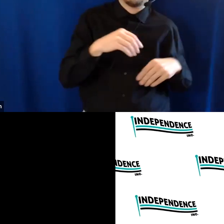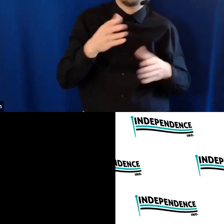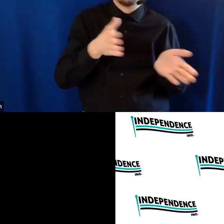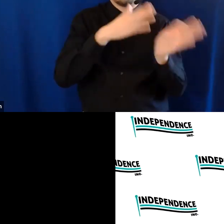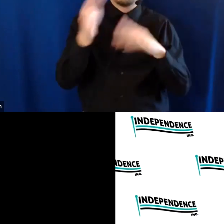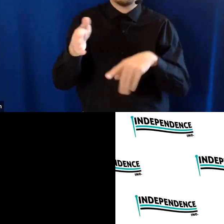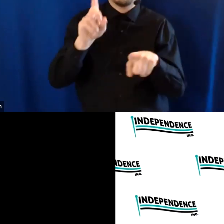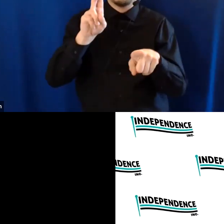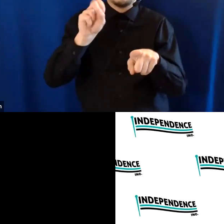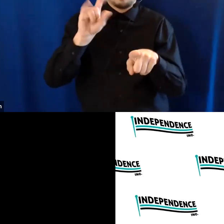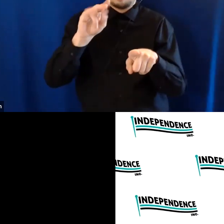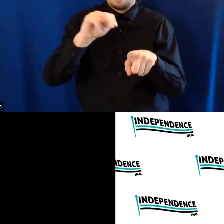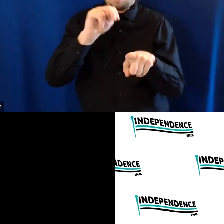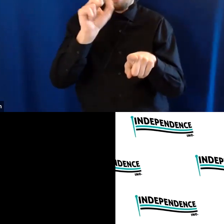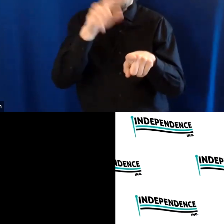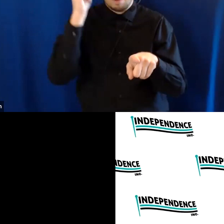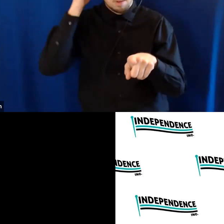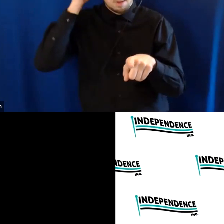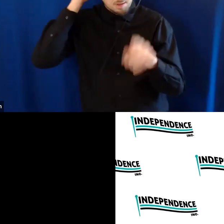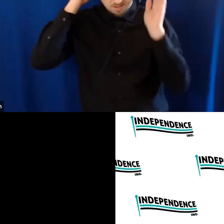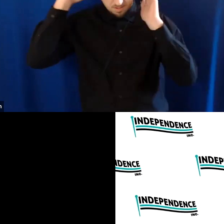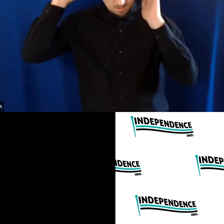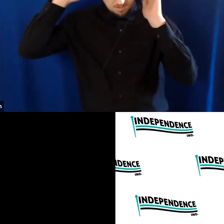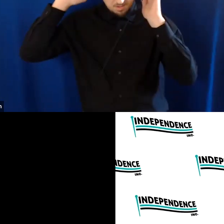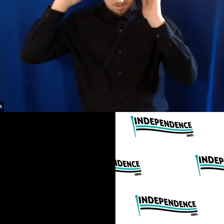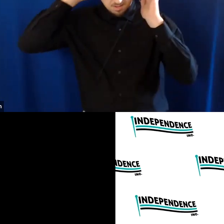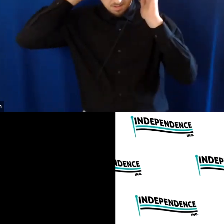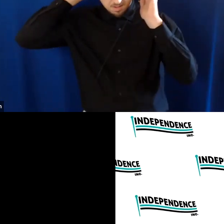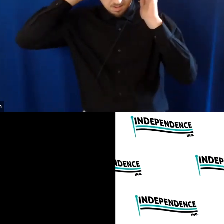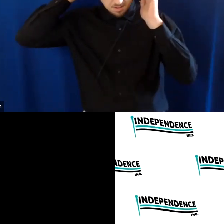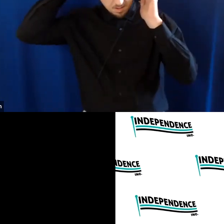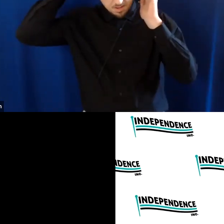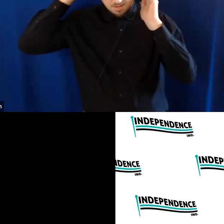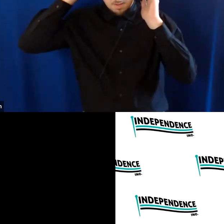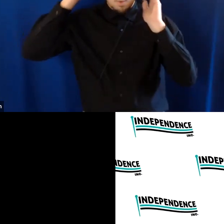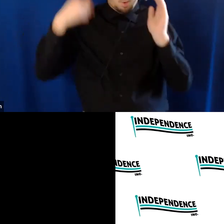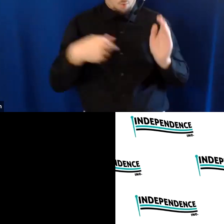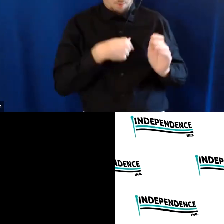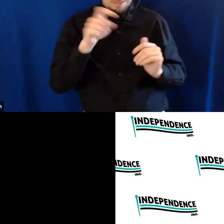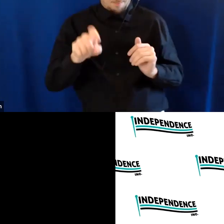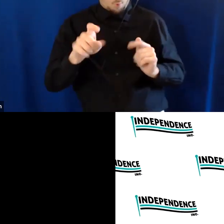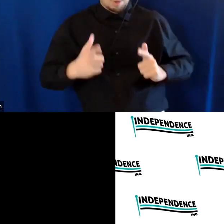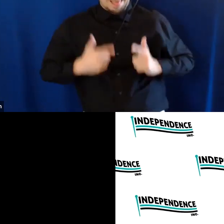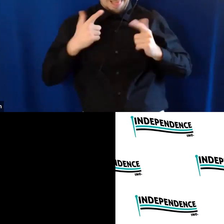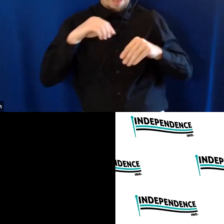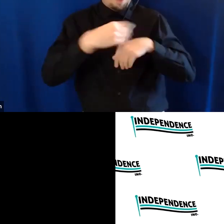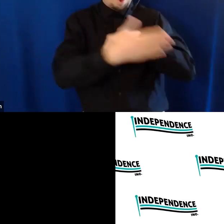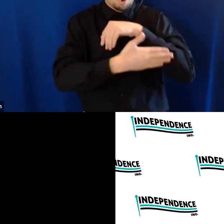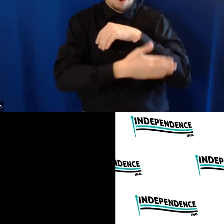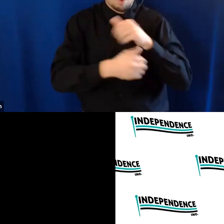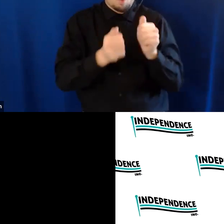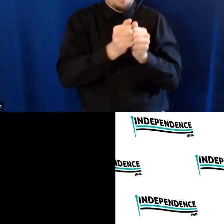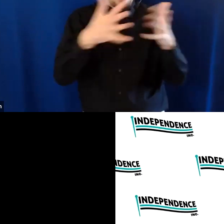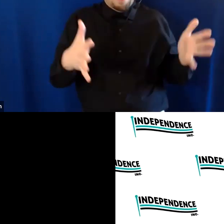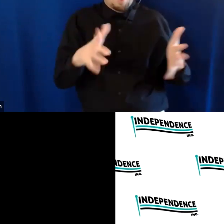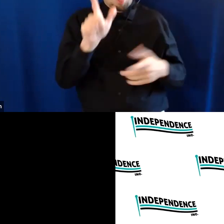Dustin with a question. And the question is, are we supposed to live in a country without law? Prisons or jails are a place that help keep